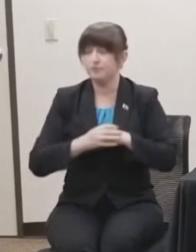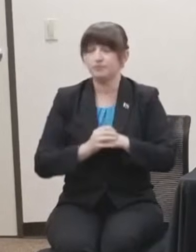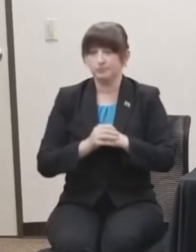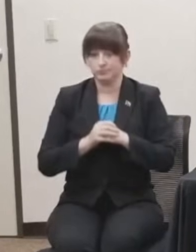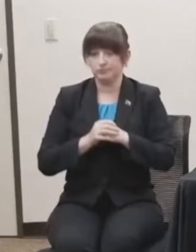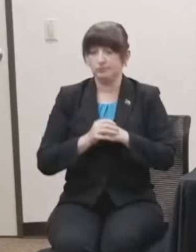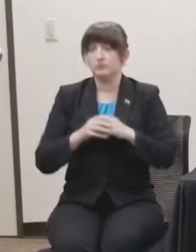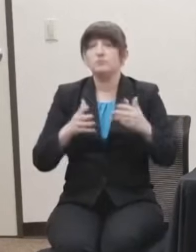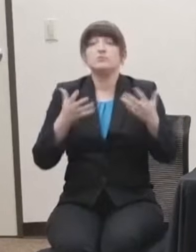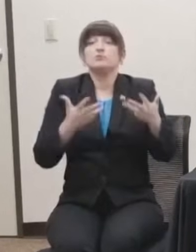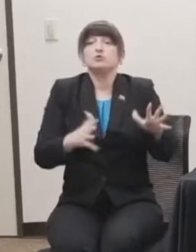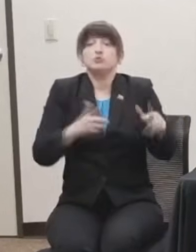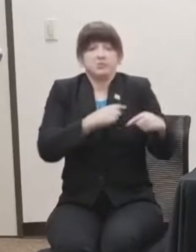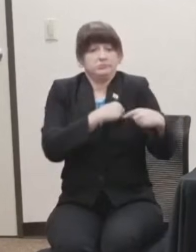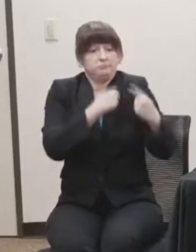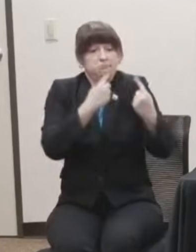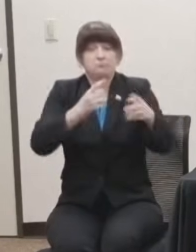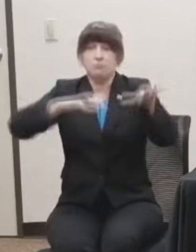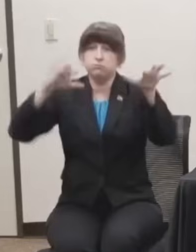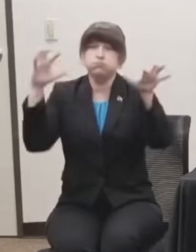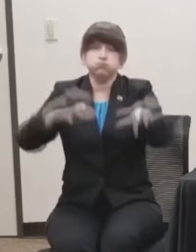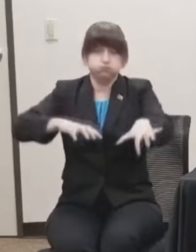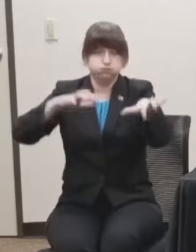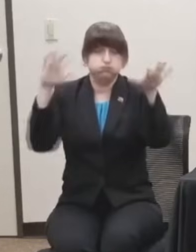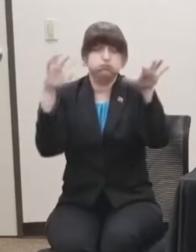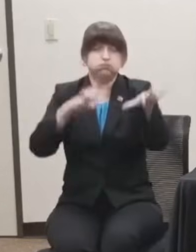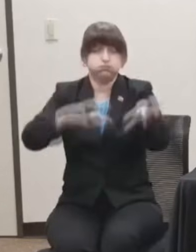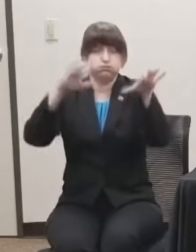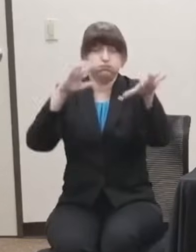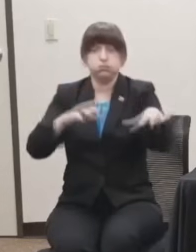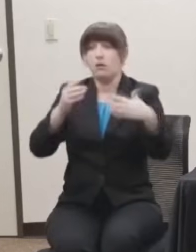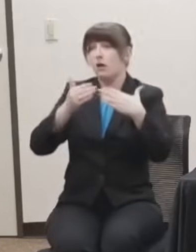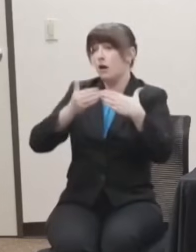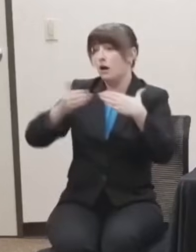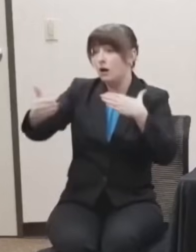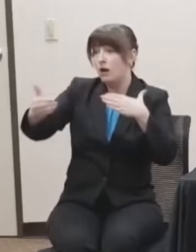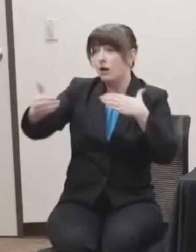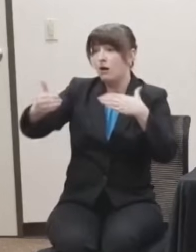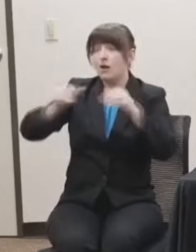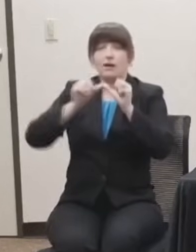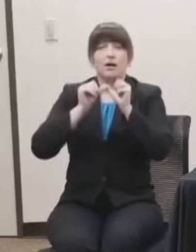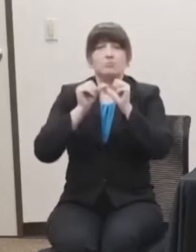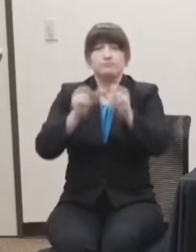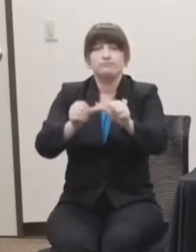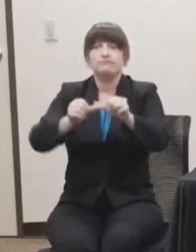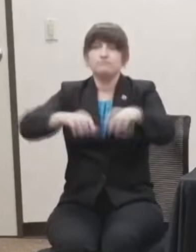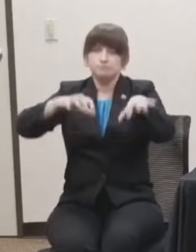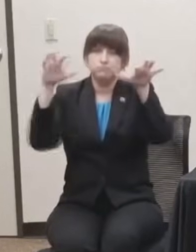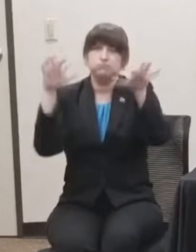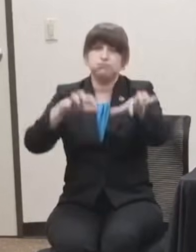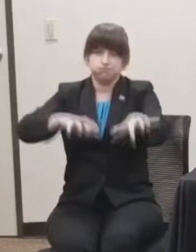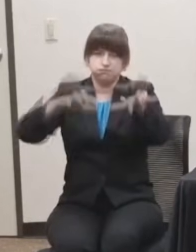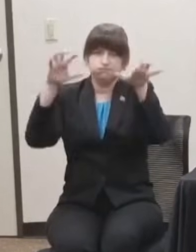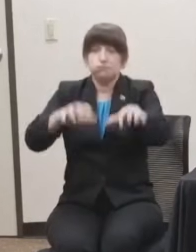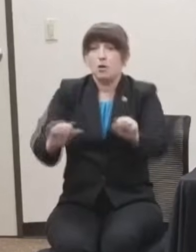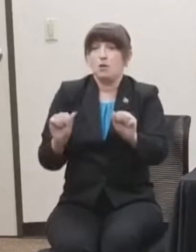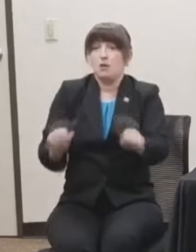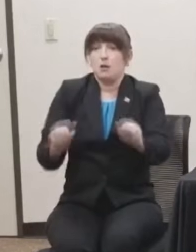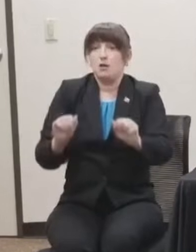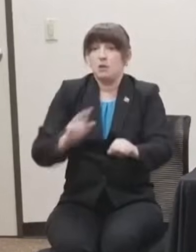rainfall that's already occurred, and there's more heavy rainfall that's expected that will lead to potential flash